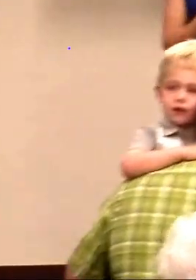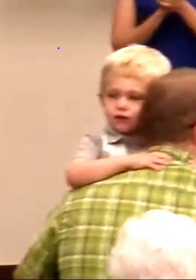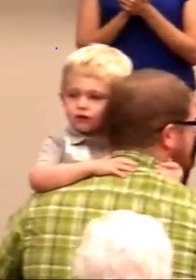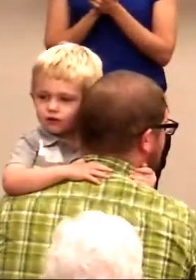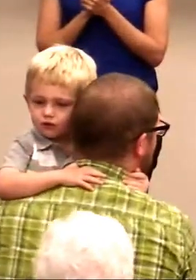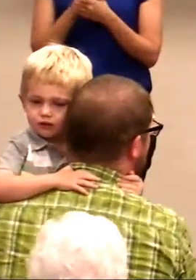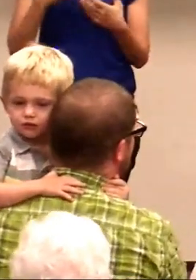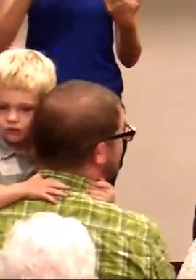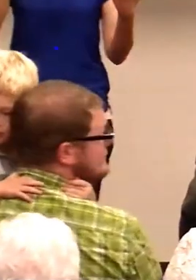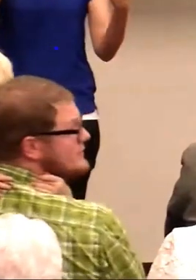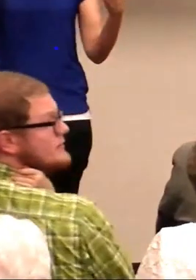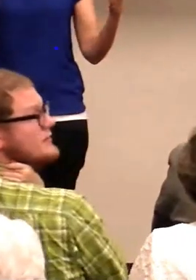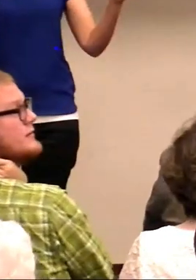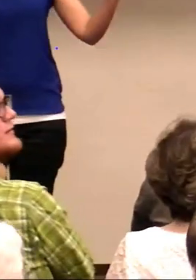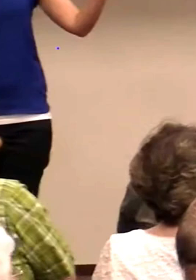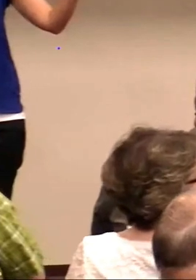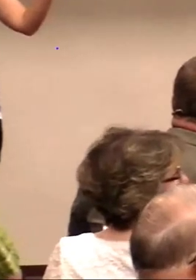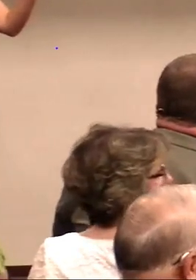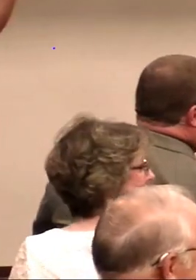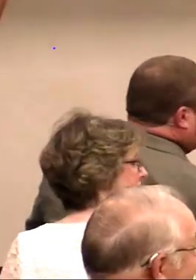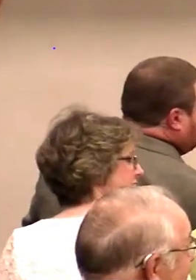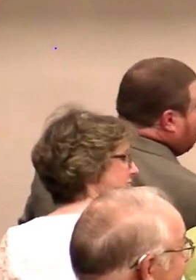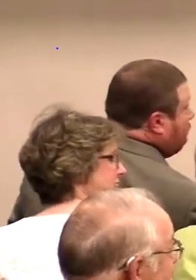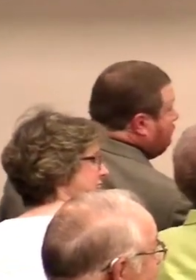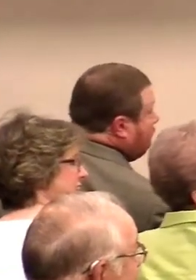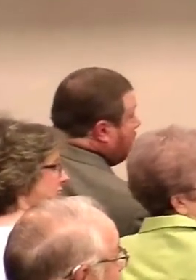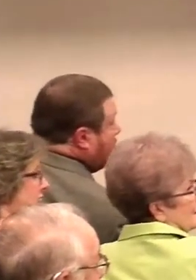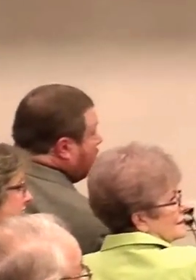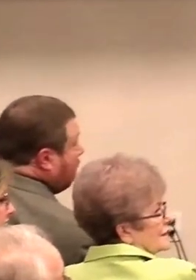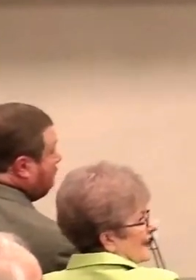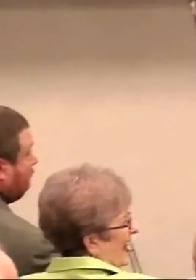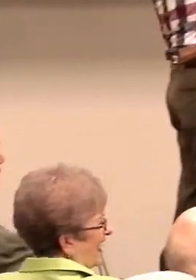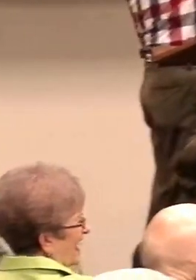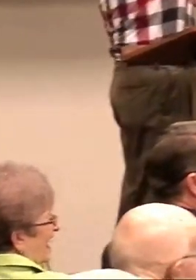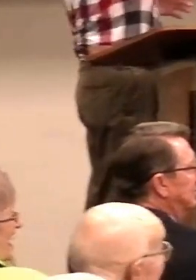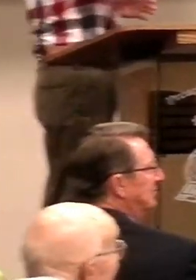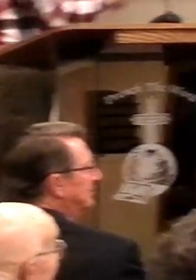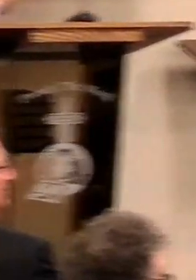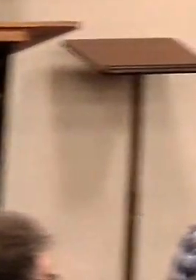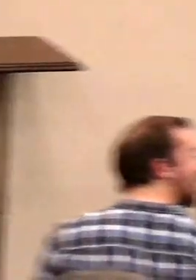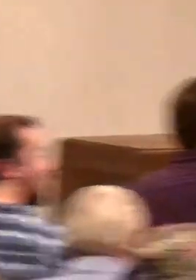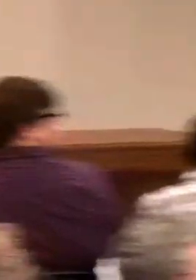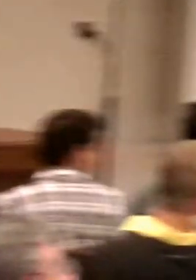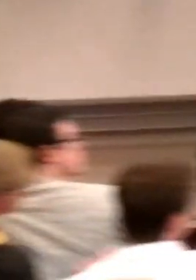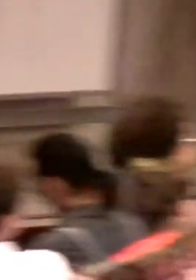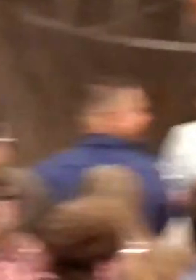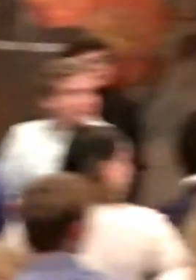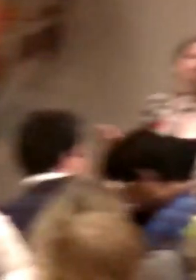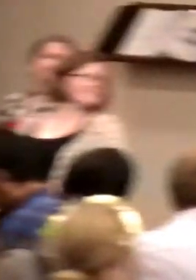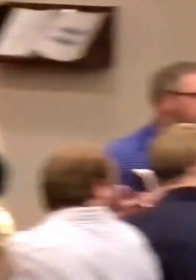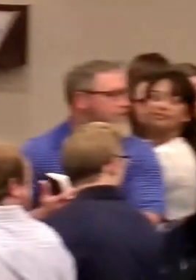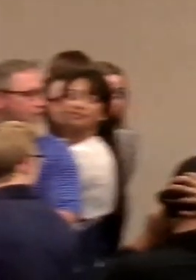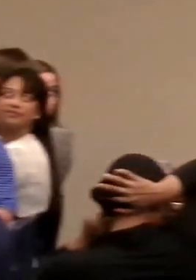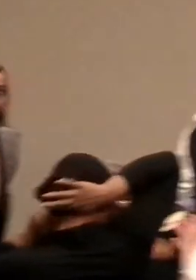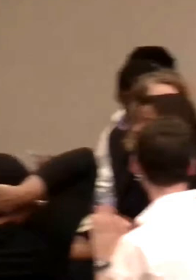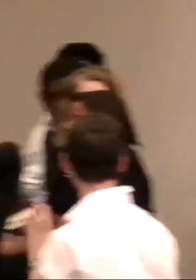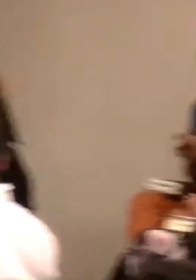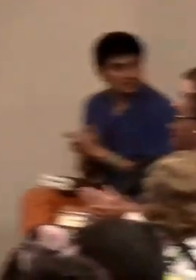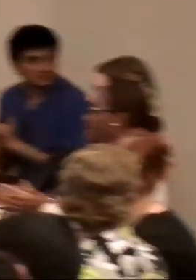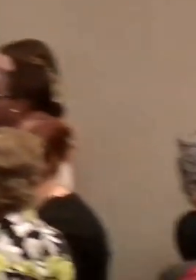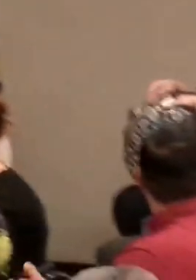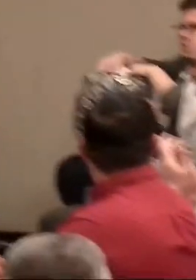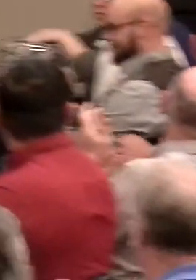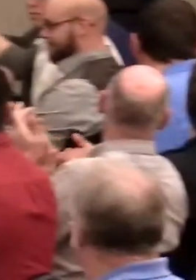I don't know if, okay. Is Haley here? There she is. Haley, please stand up. Thank you.